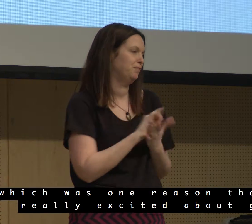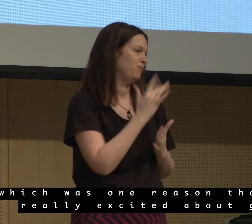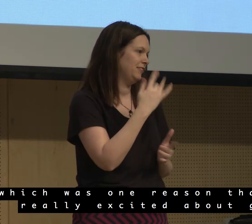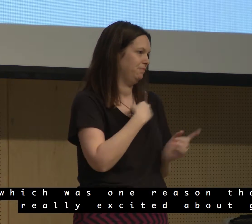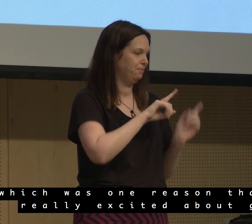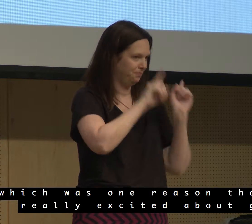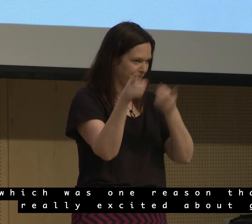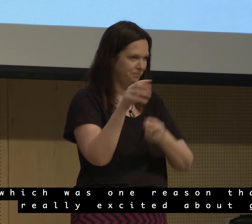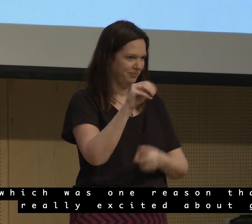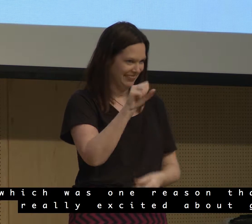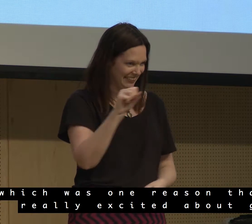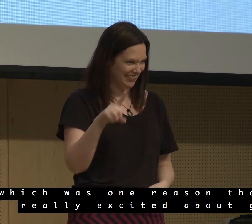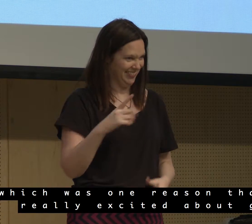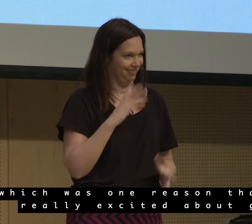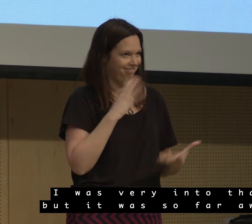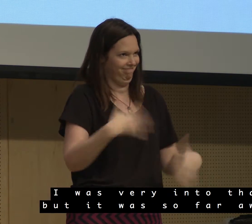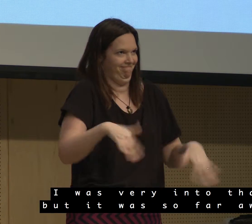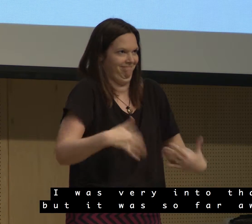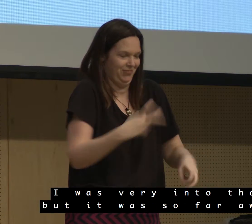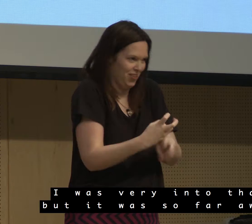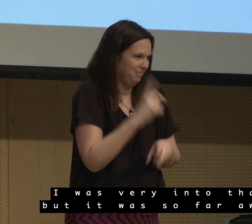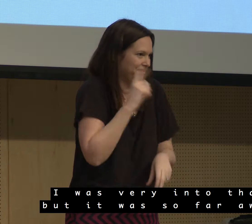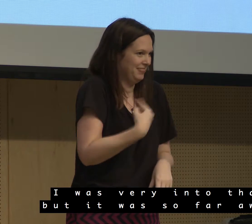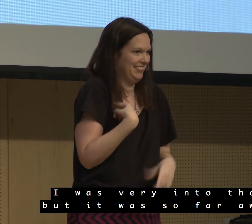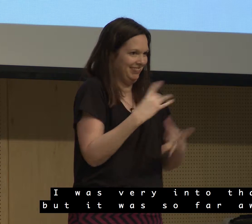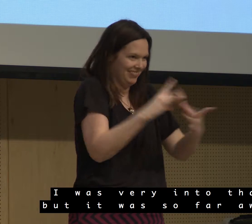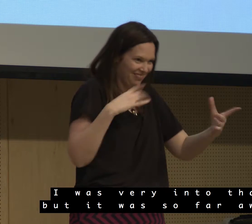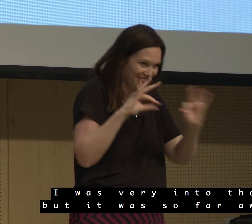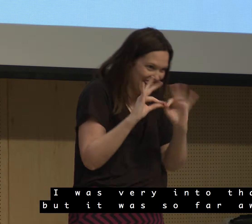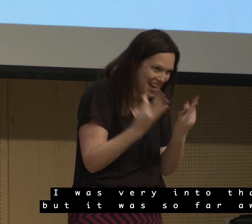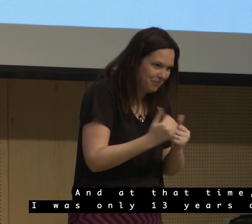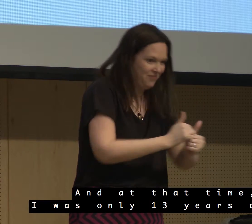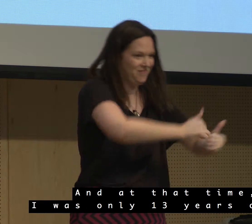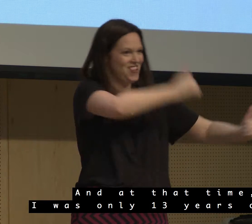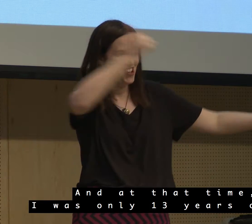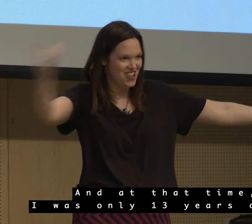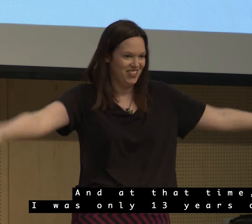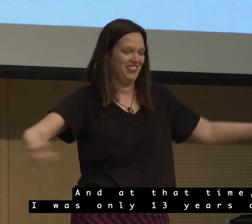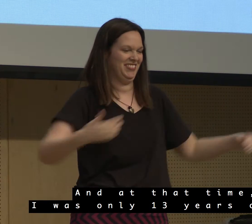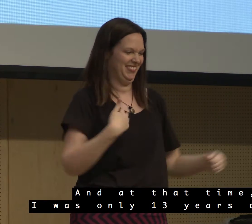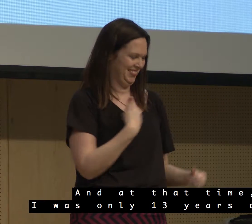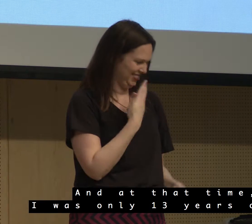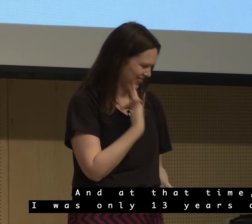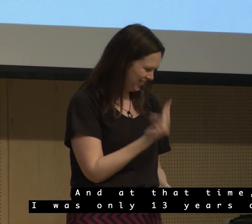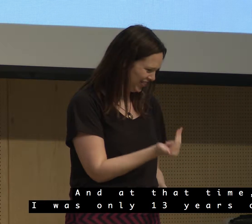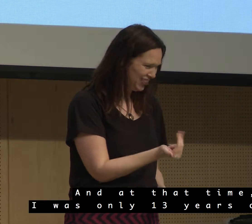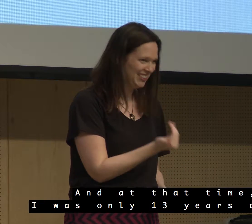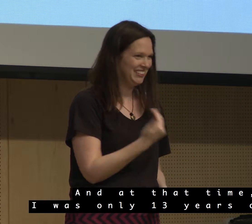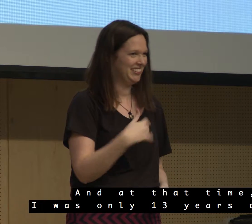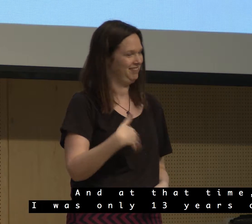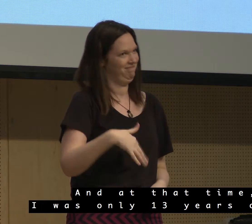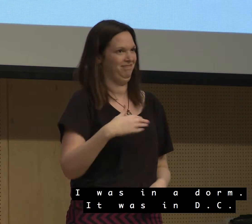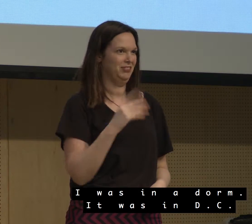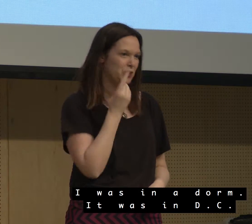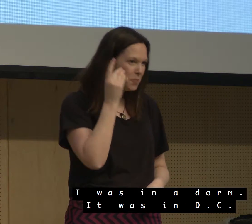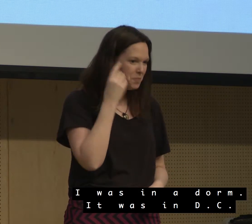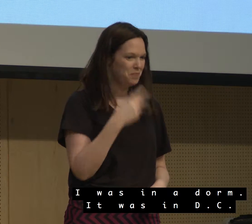one reason that I was really excited about going. I was very into that, but it was so far away. And at that time, I was only 13 years old. I was in a